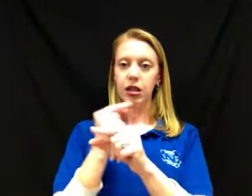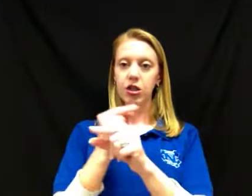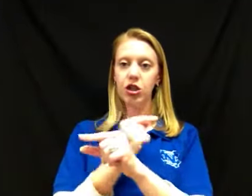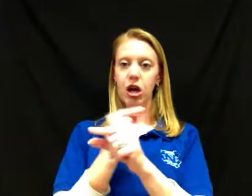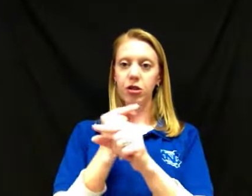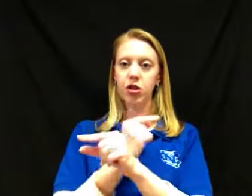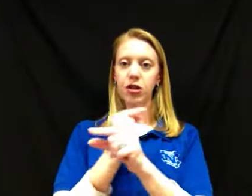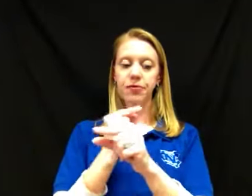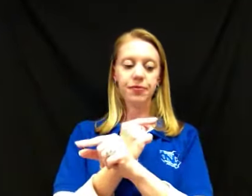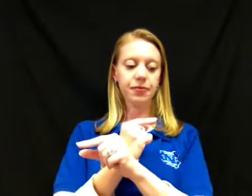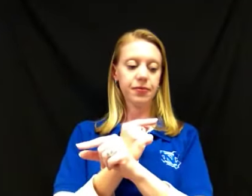Geometry.